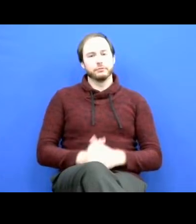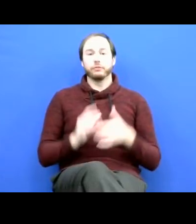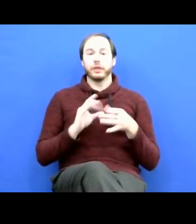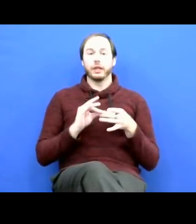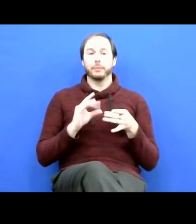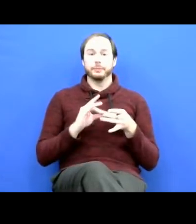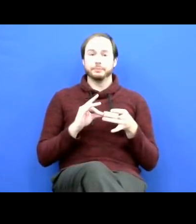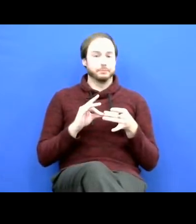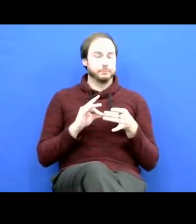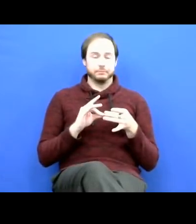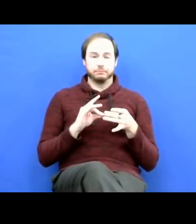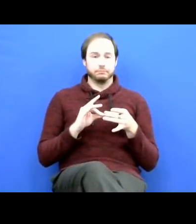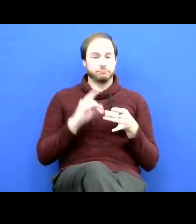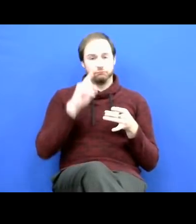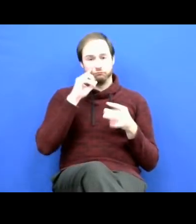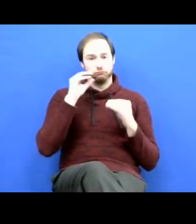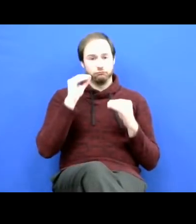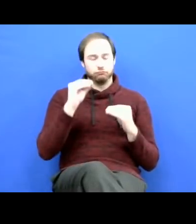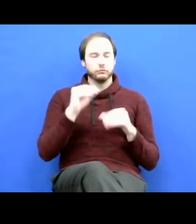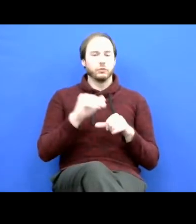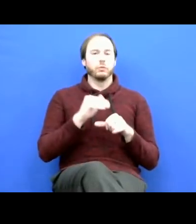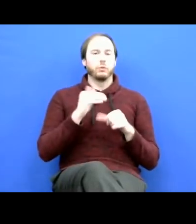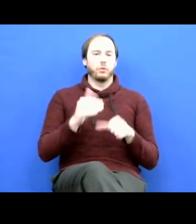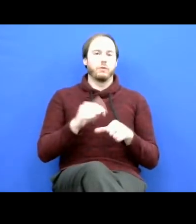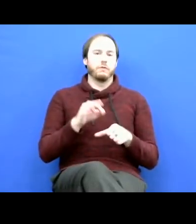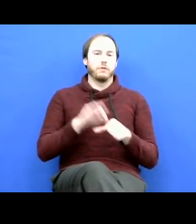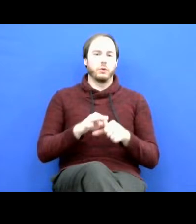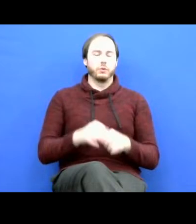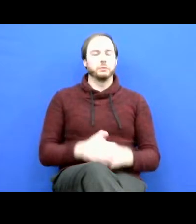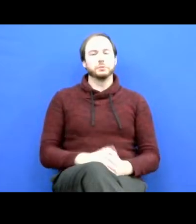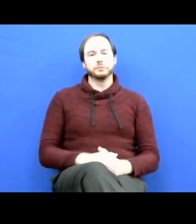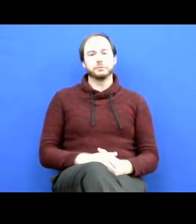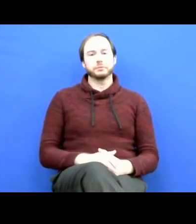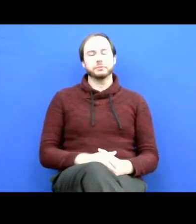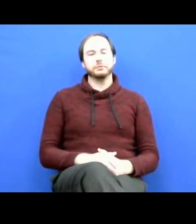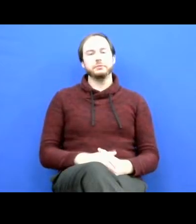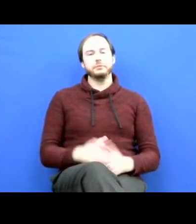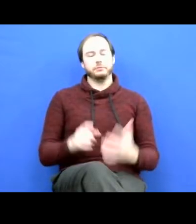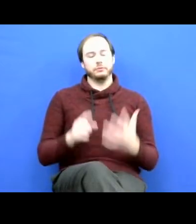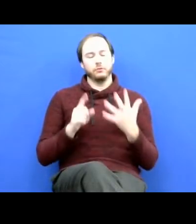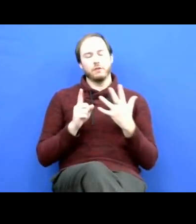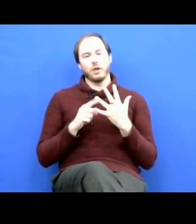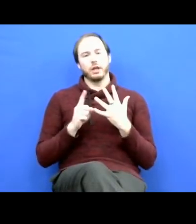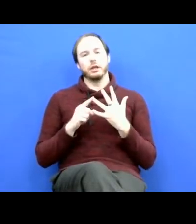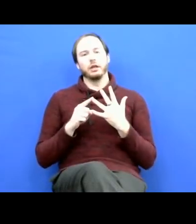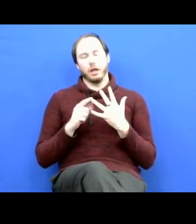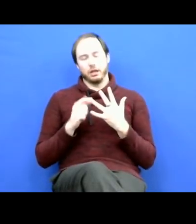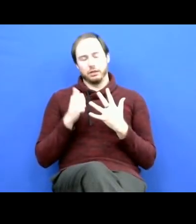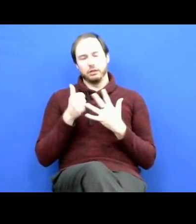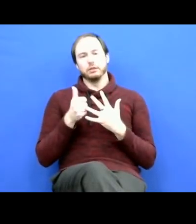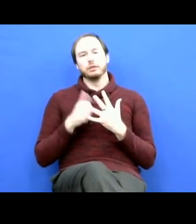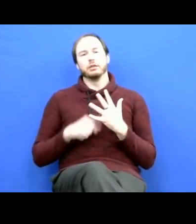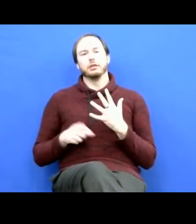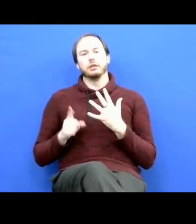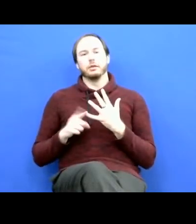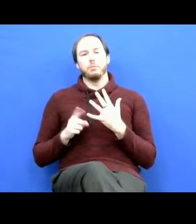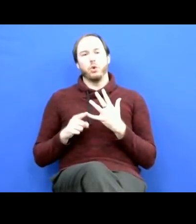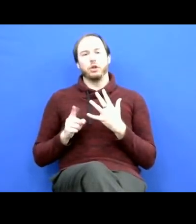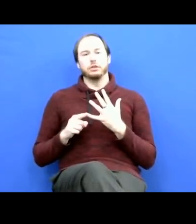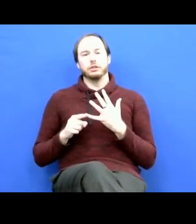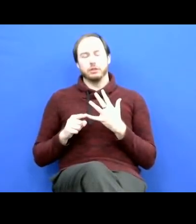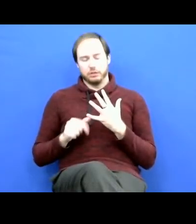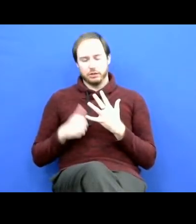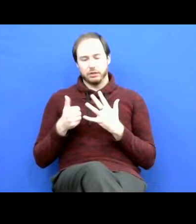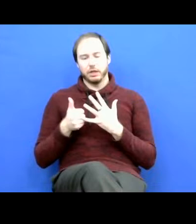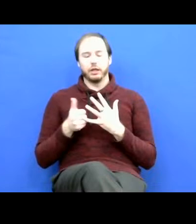else? Hearing and seeing none, please call the roll. Councilmember Safranik, Aye. Councilmember